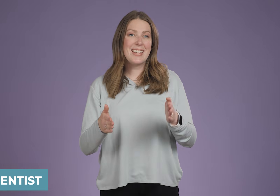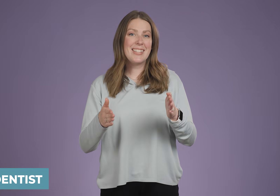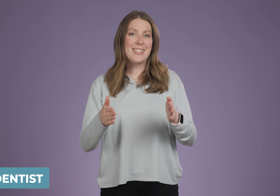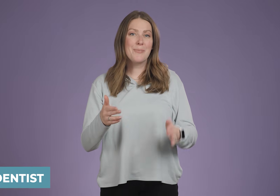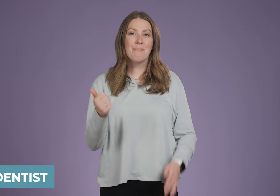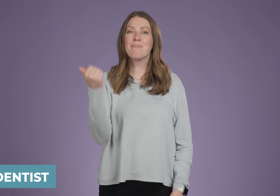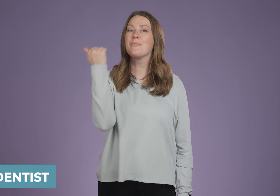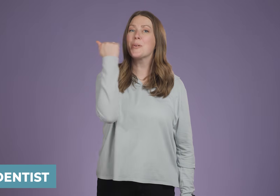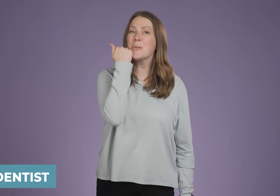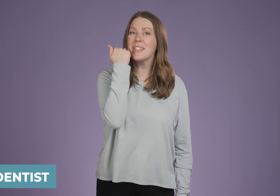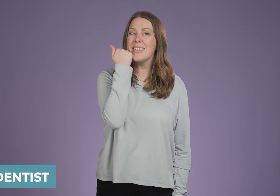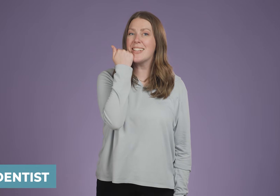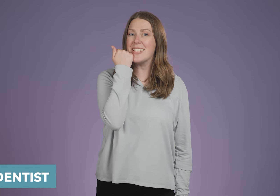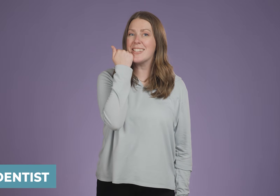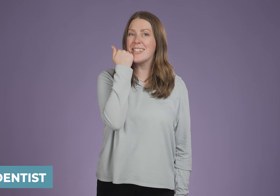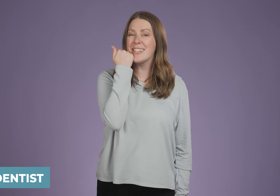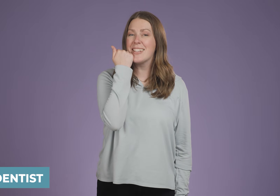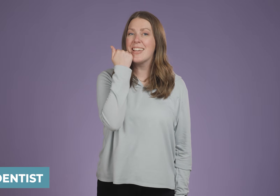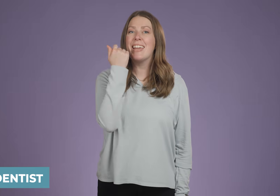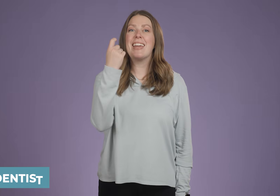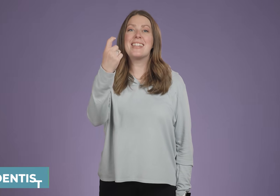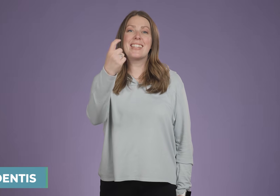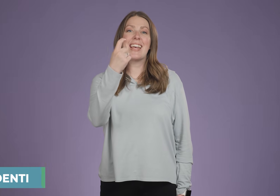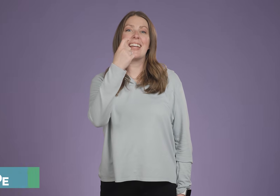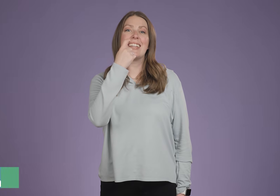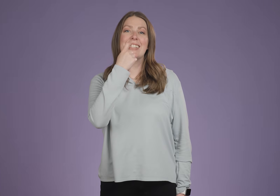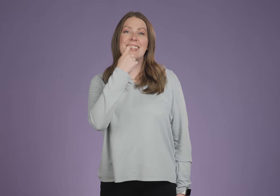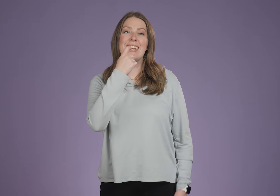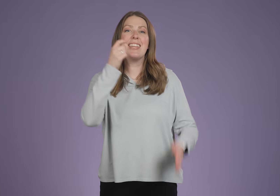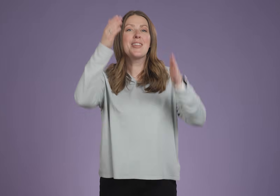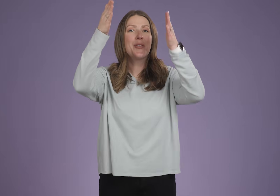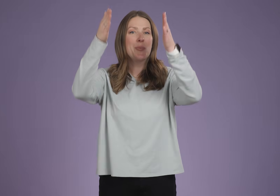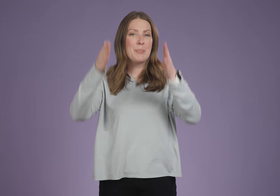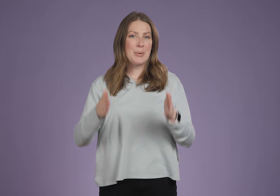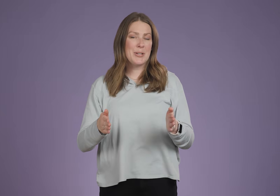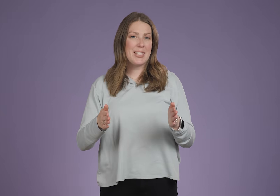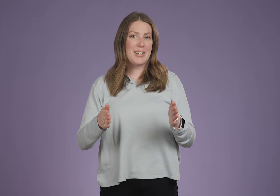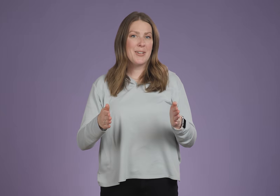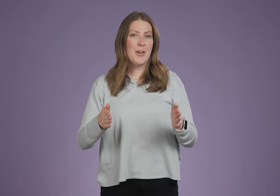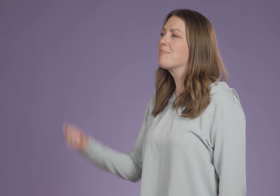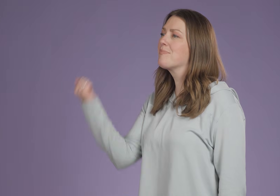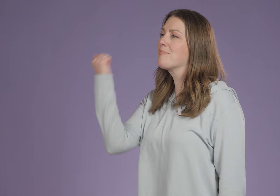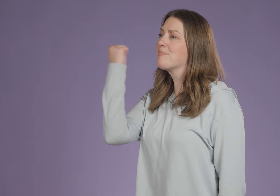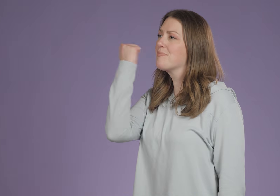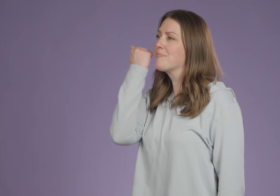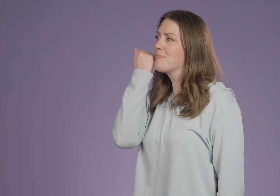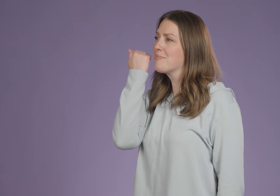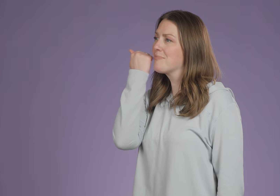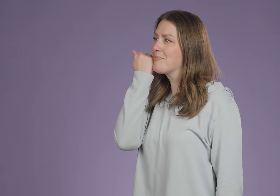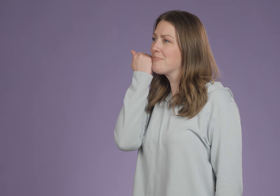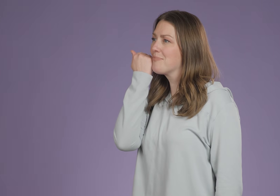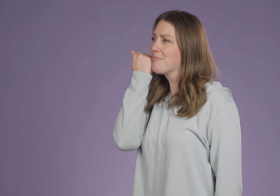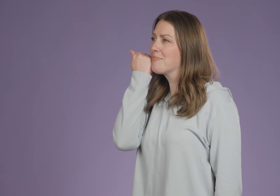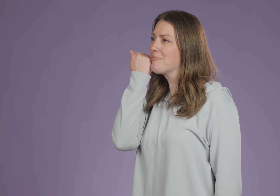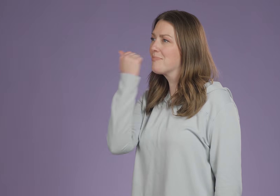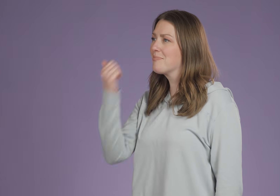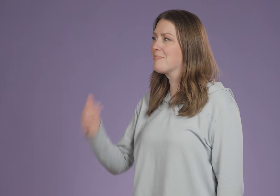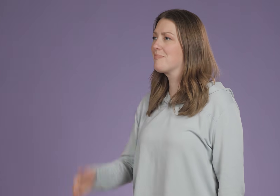Dentist or dentist. It's a sign teeth, person, or a fist bringing it